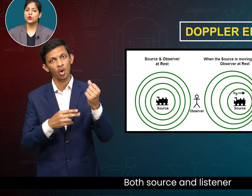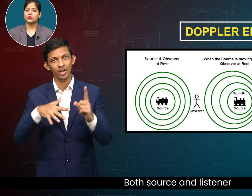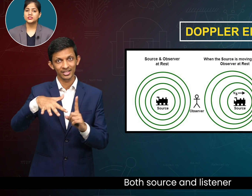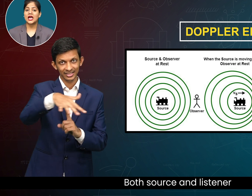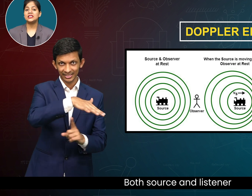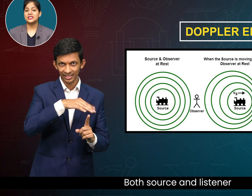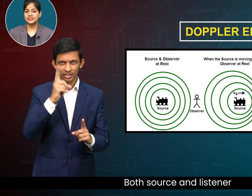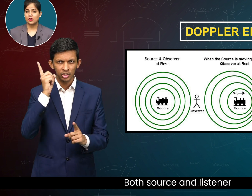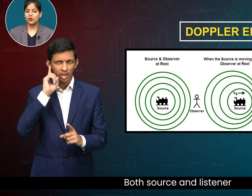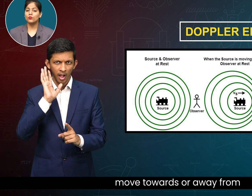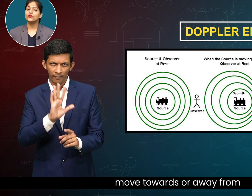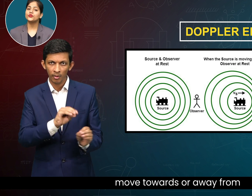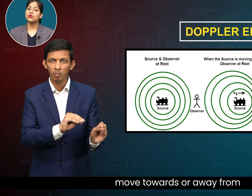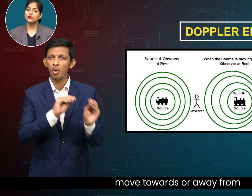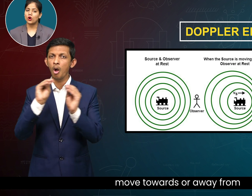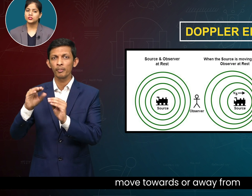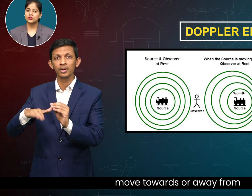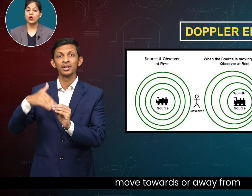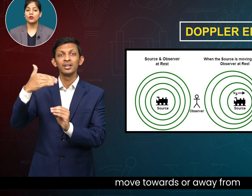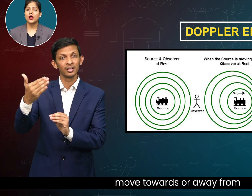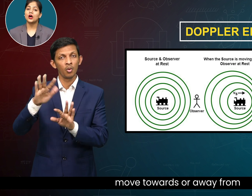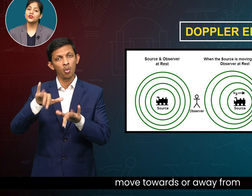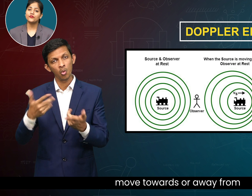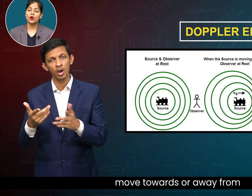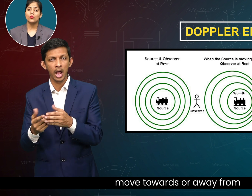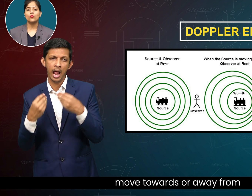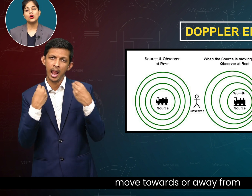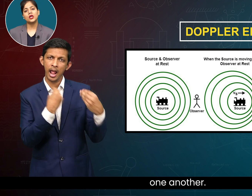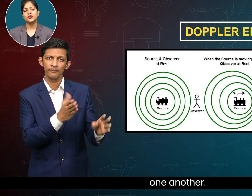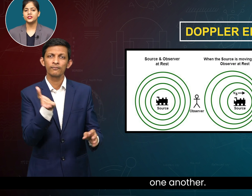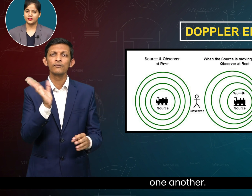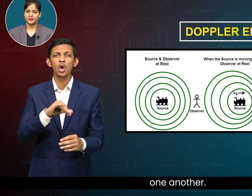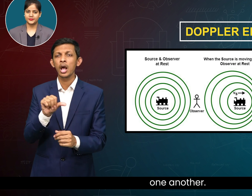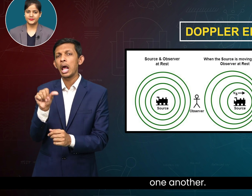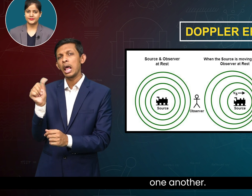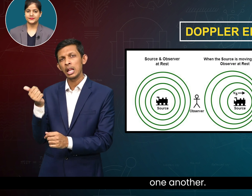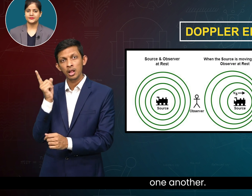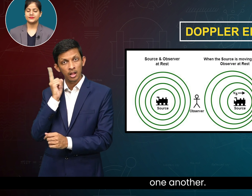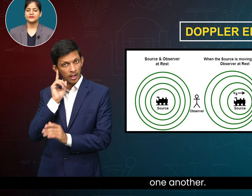Both source and listener move towards or away from one another.